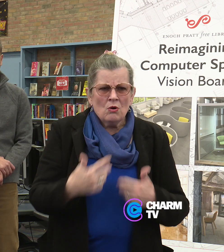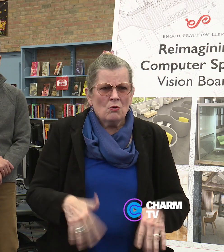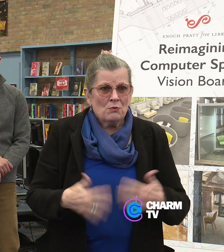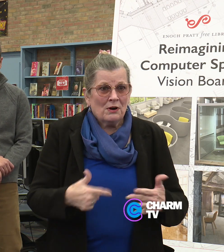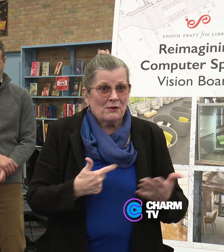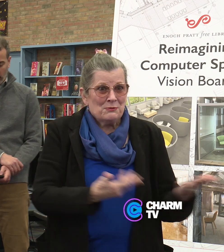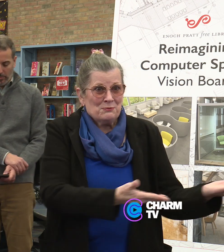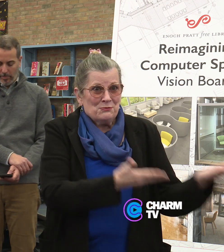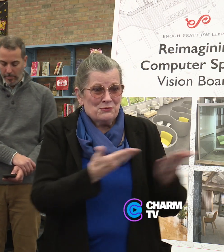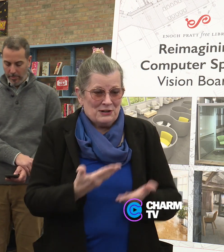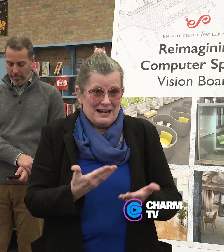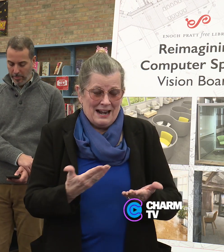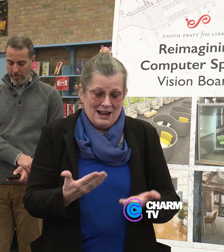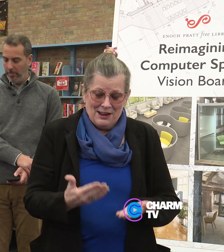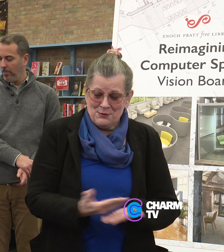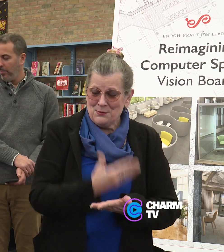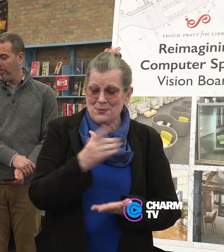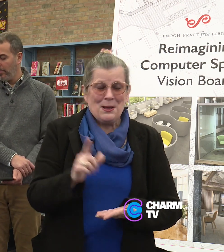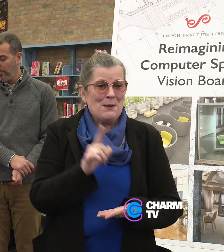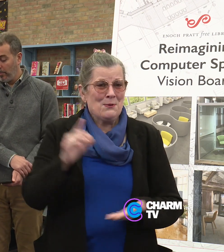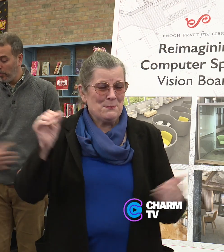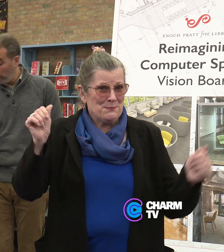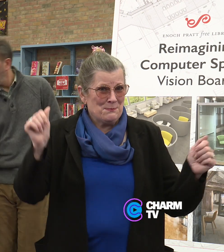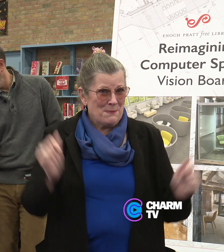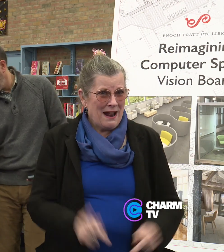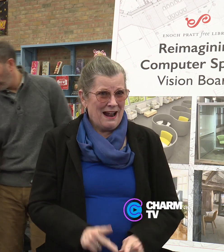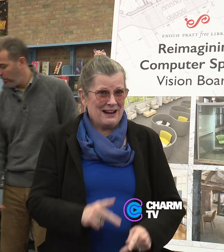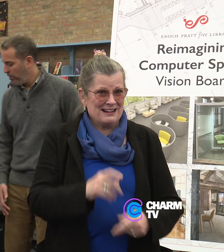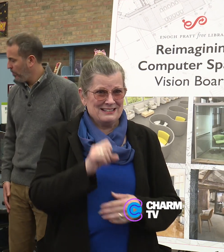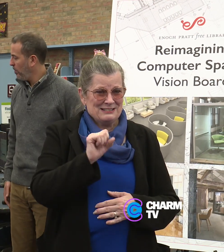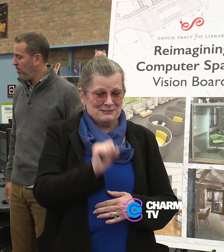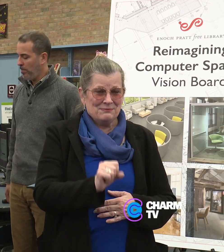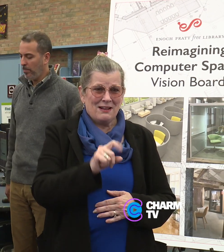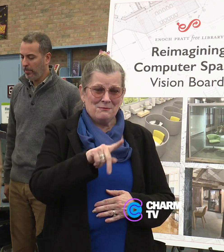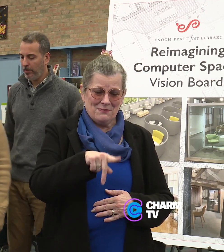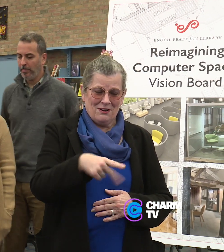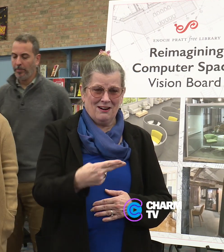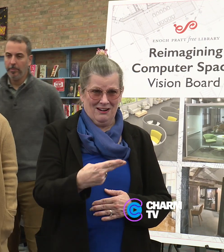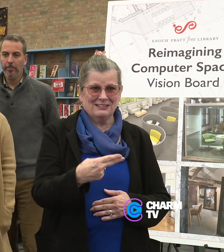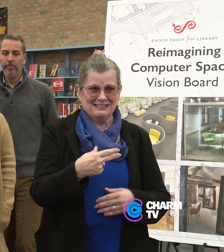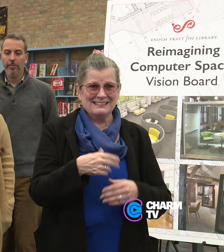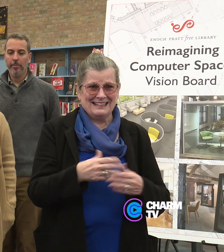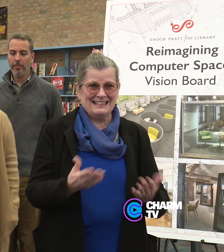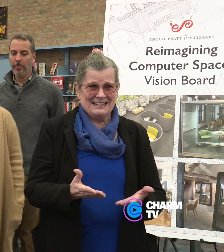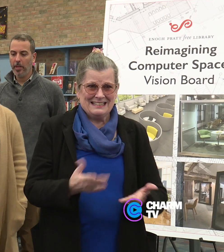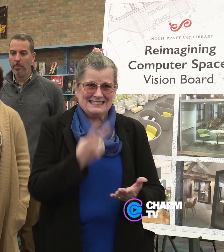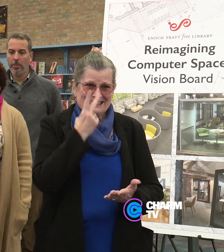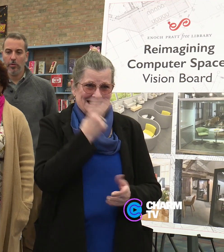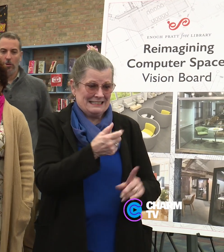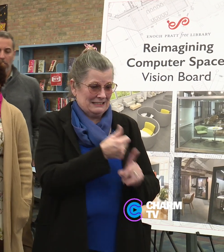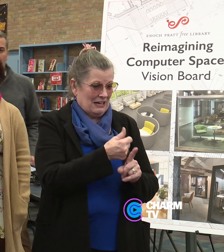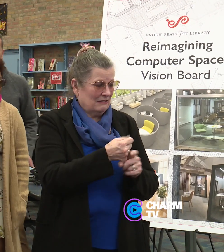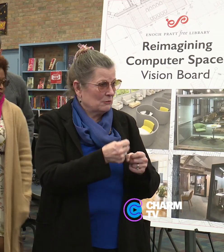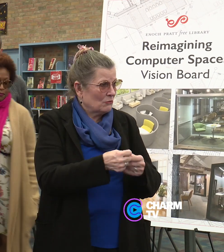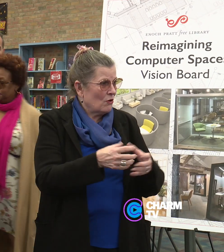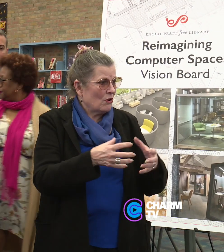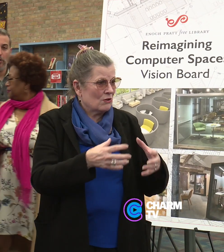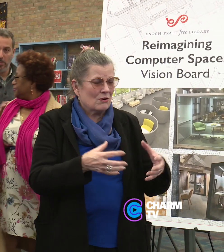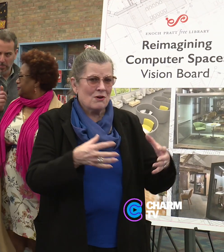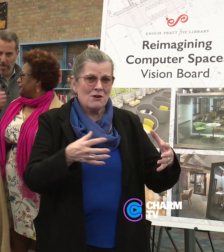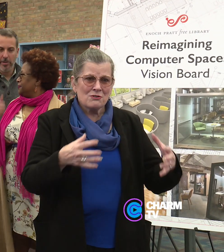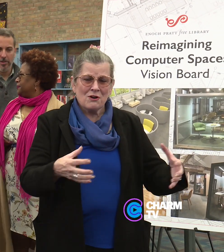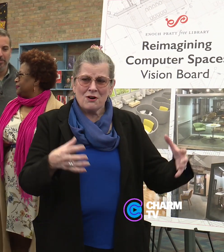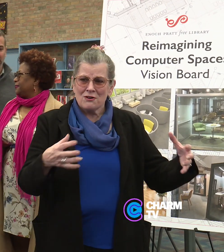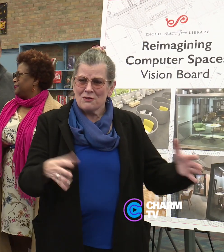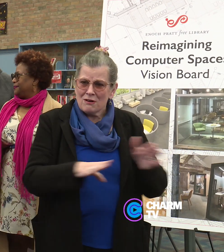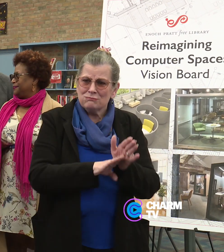branch back to Southern Park Heights into a community that is seeing itself reborn and growing out of the ground, it is